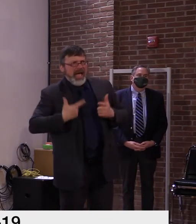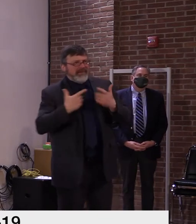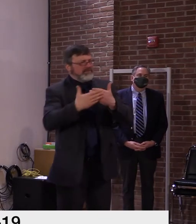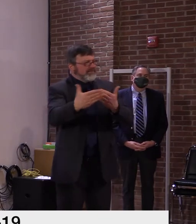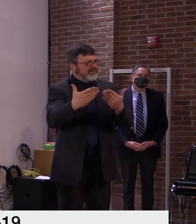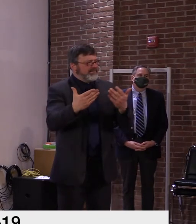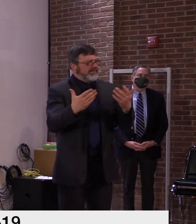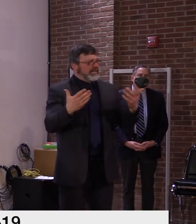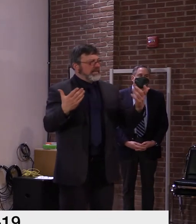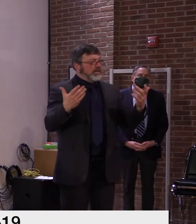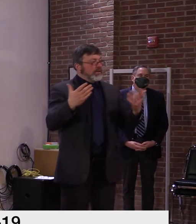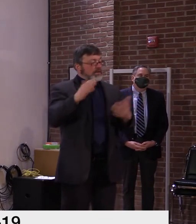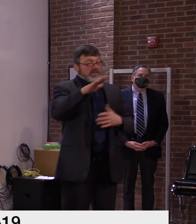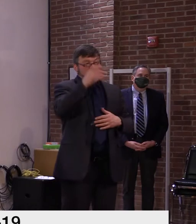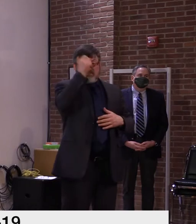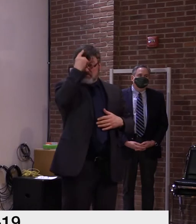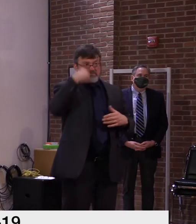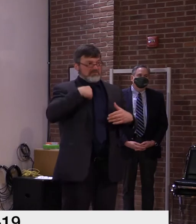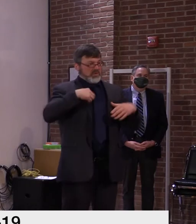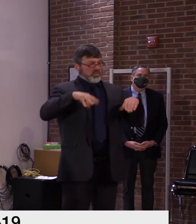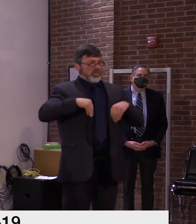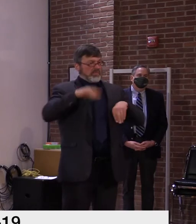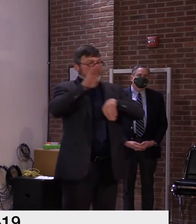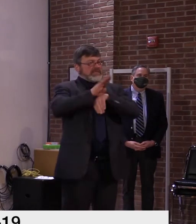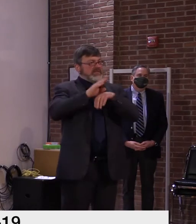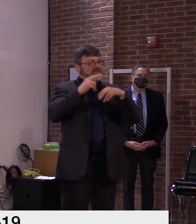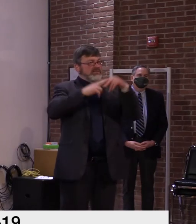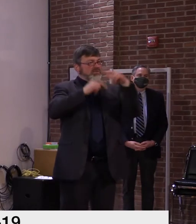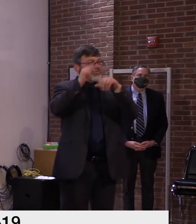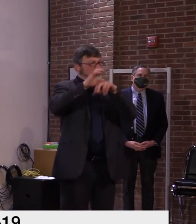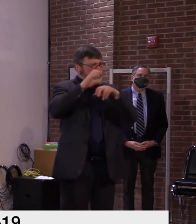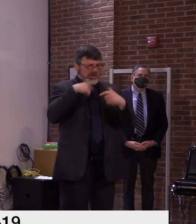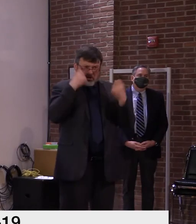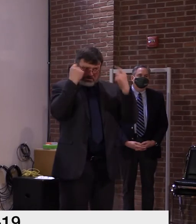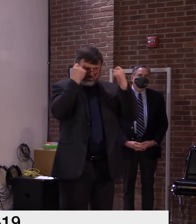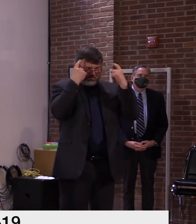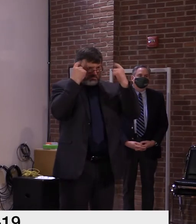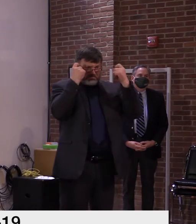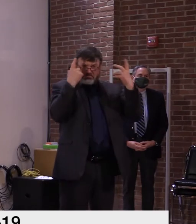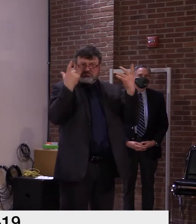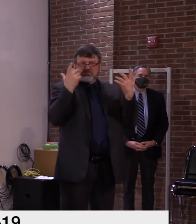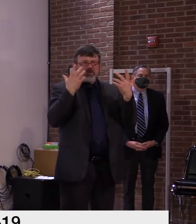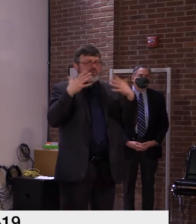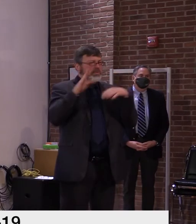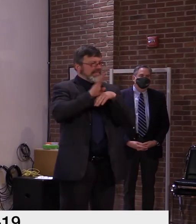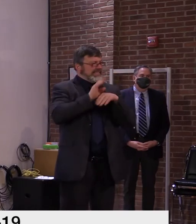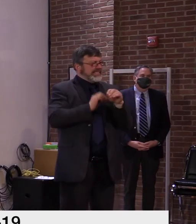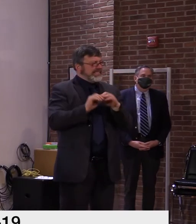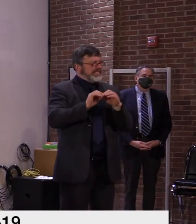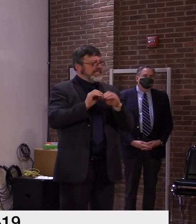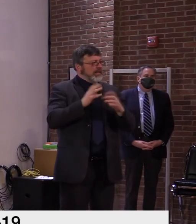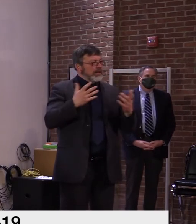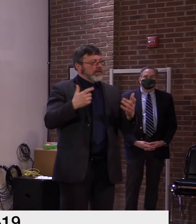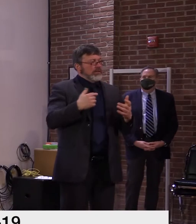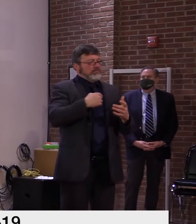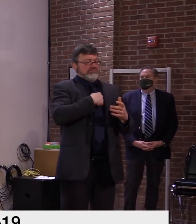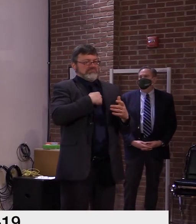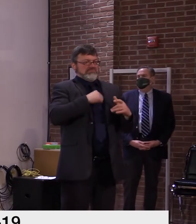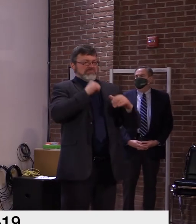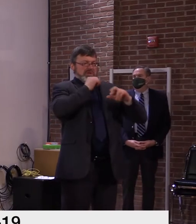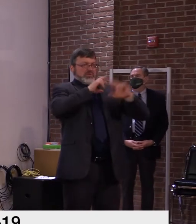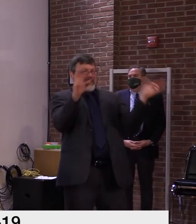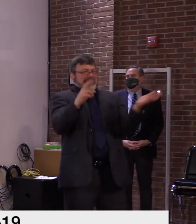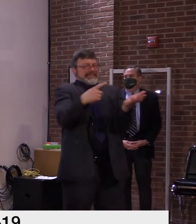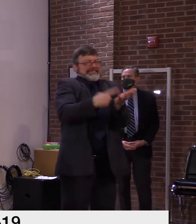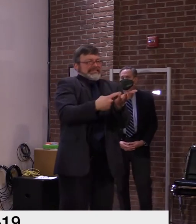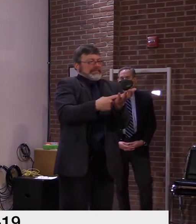myself, and they see this challenge ahead of them. But we're just not there yet. And every state has a different